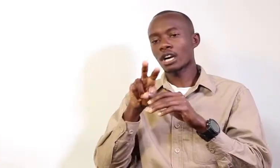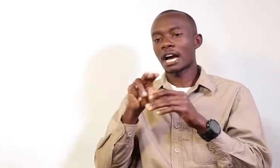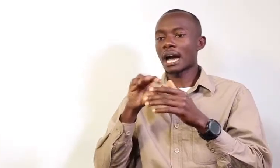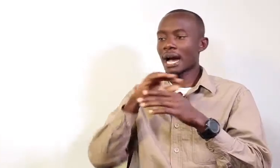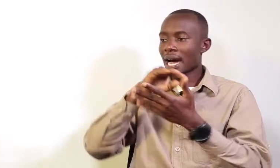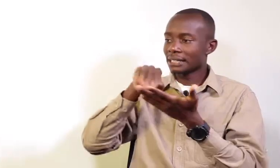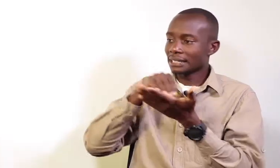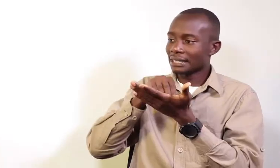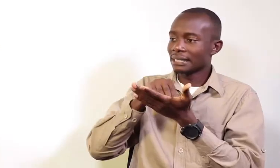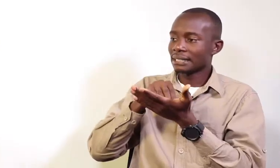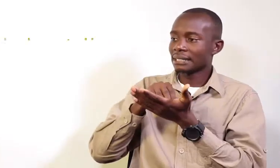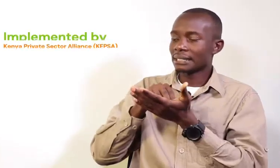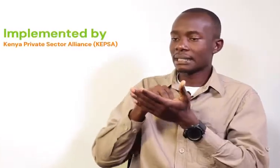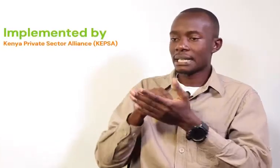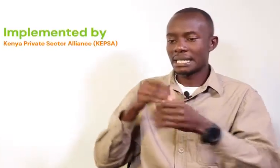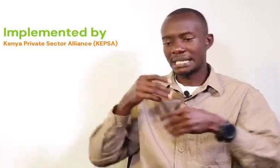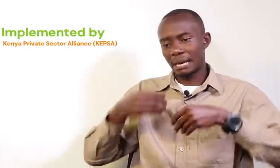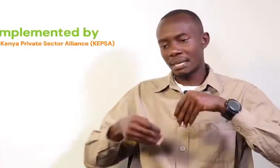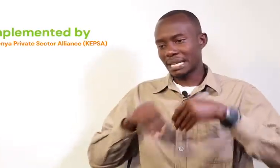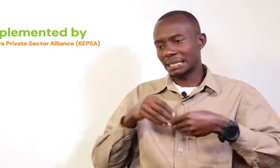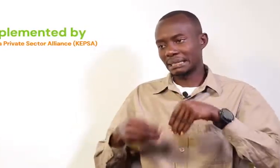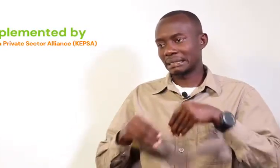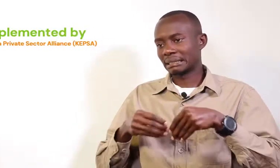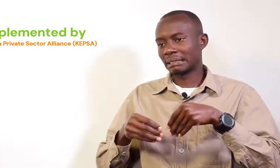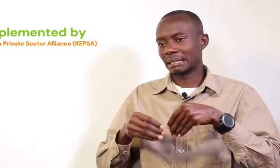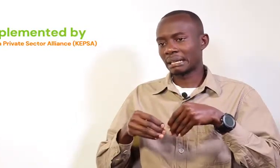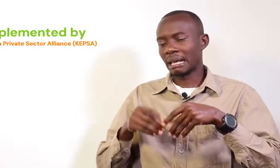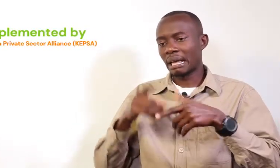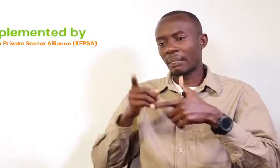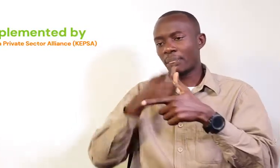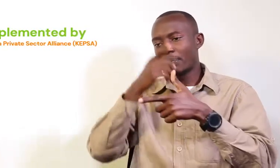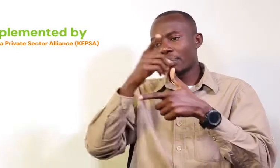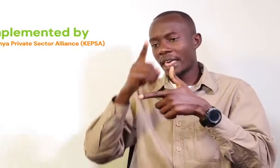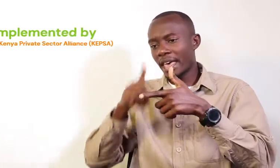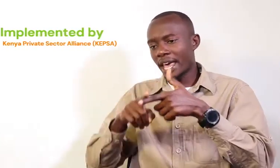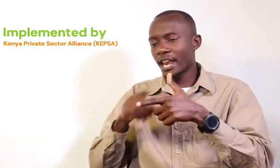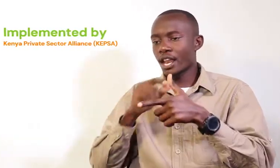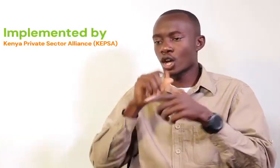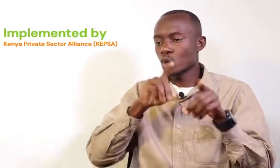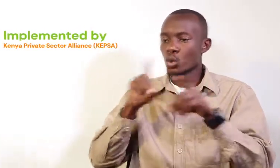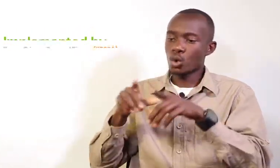they look at disability, then